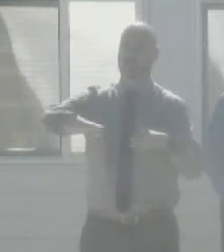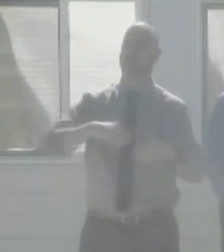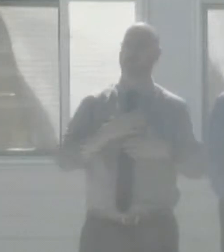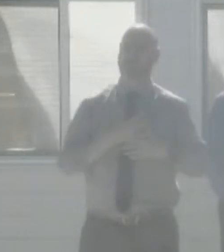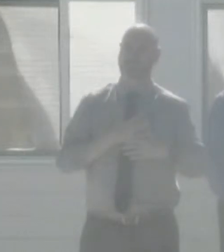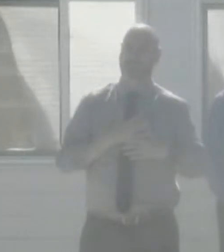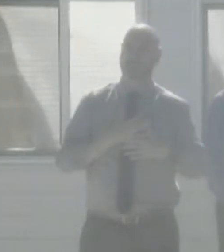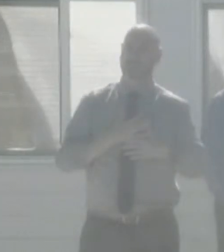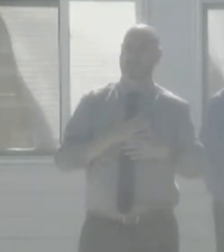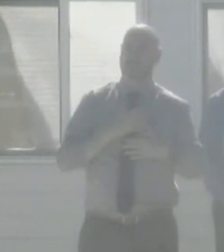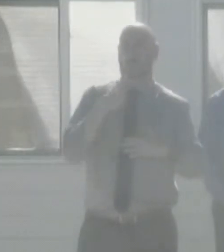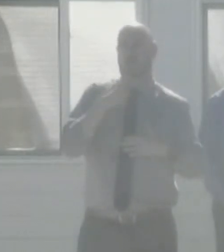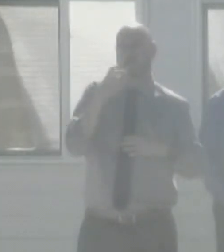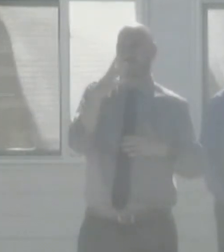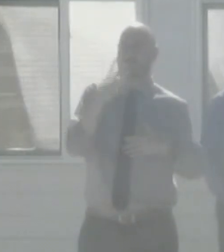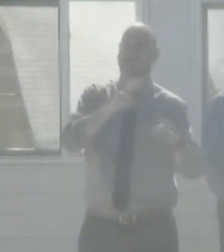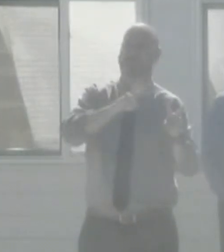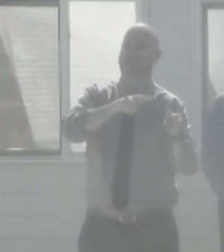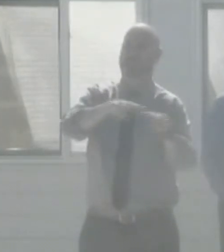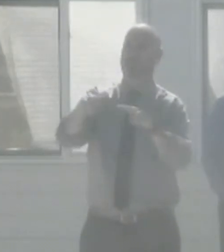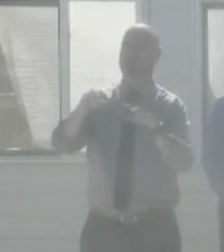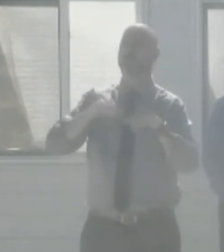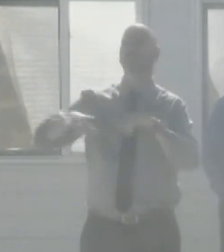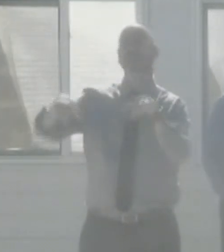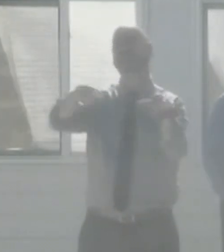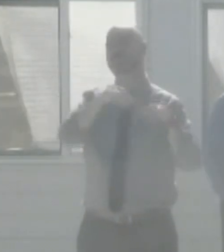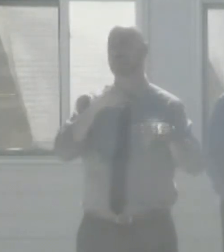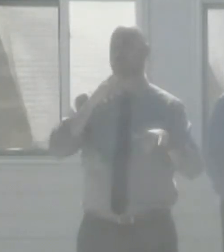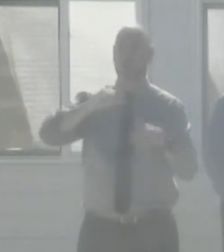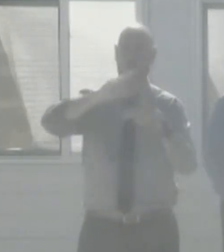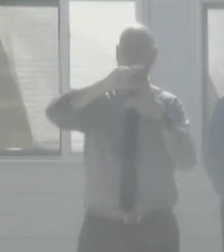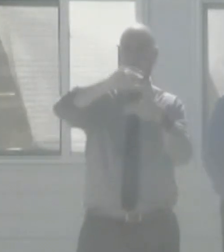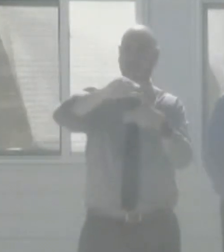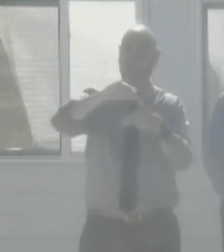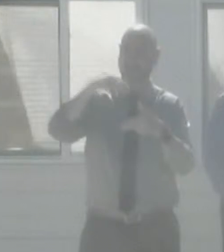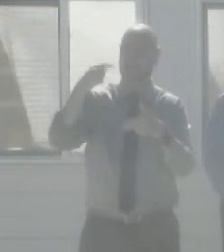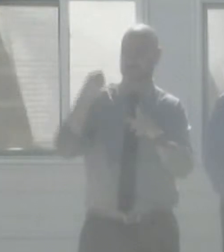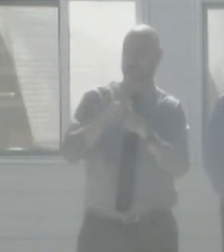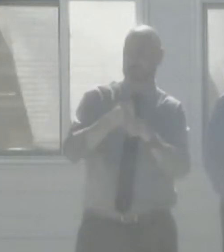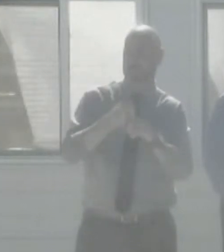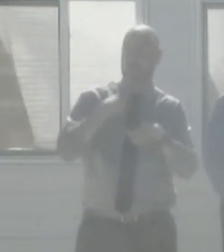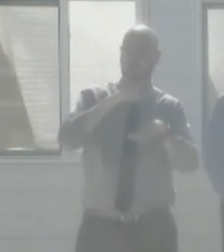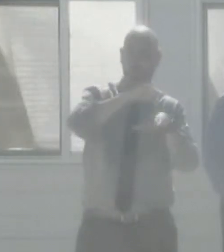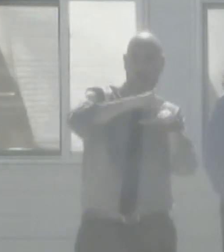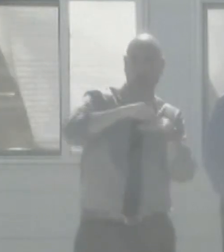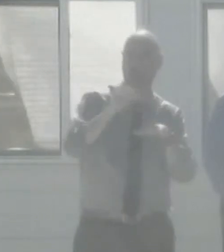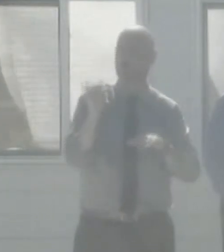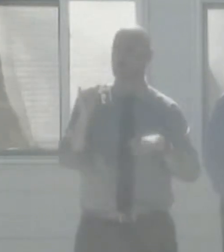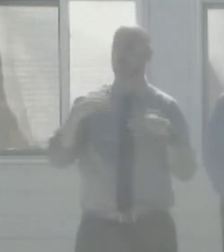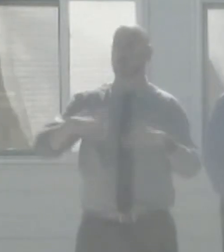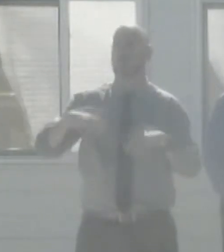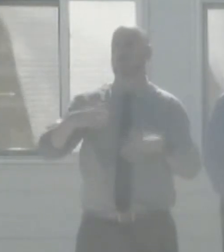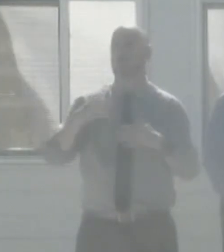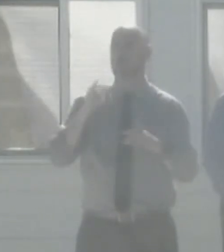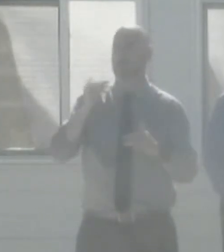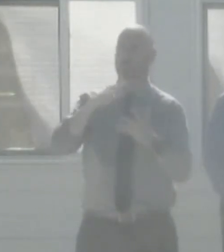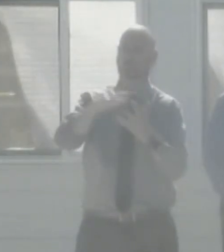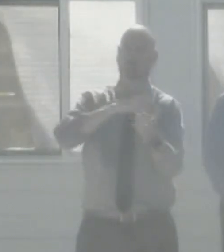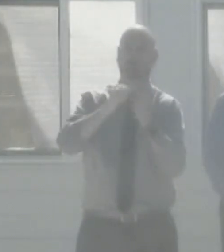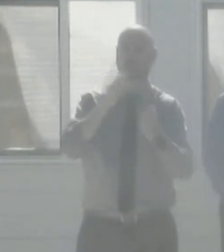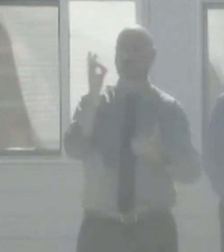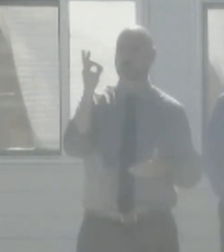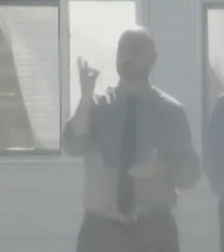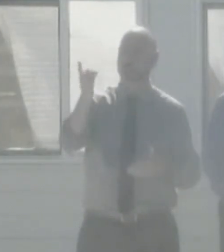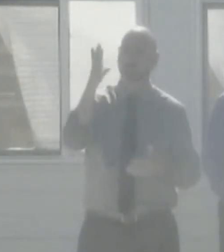just standard with these hurricanes, but you saw the tornadoes, and they did do some significant damage, even all the way over on the east coast of